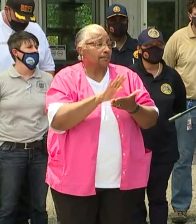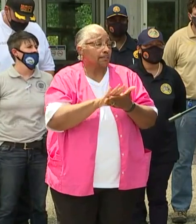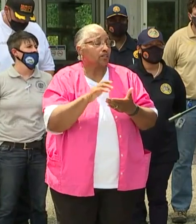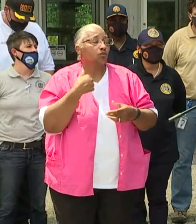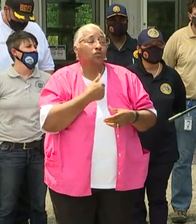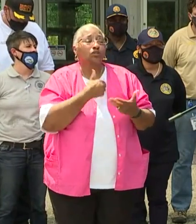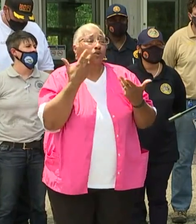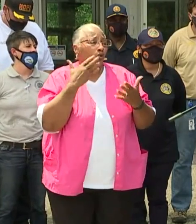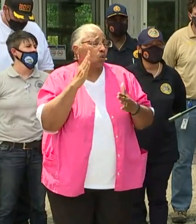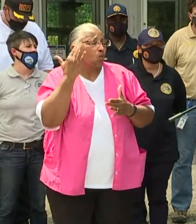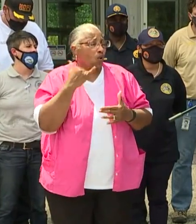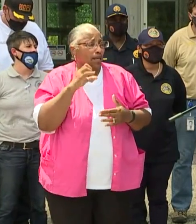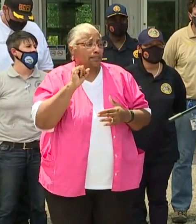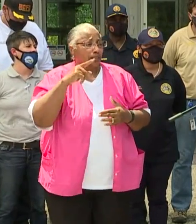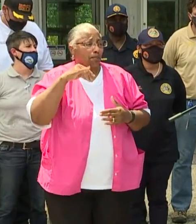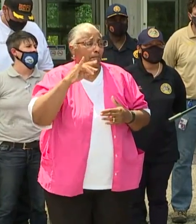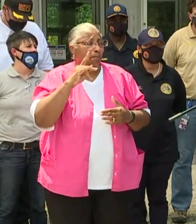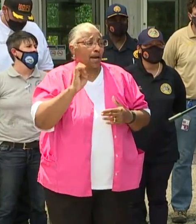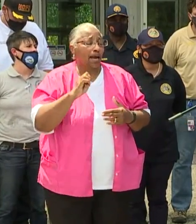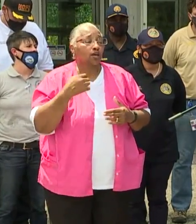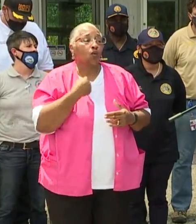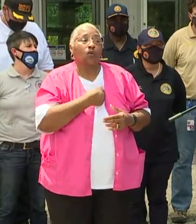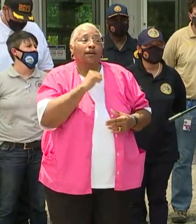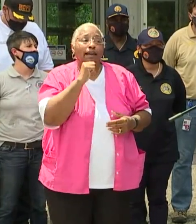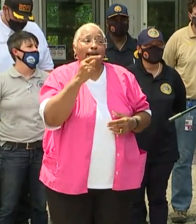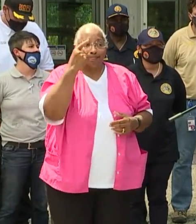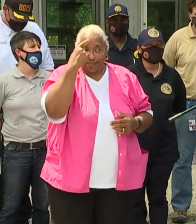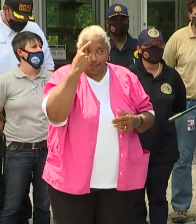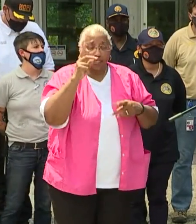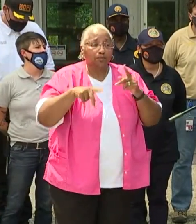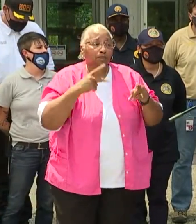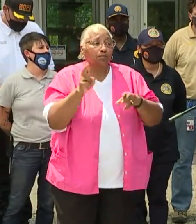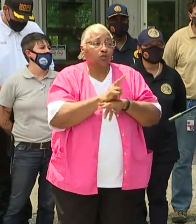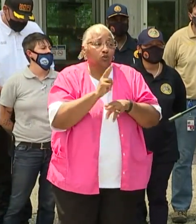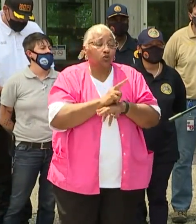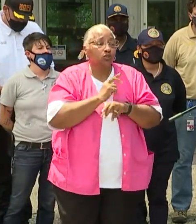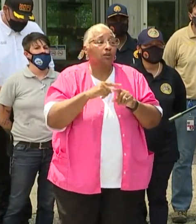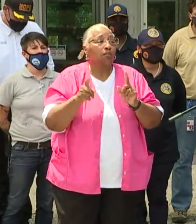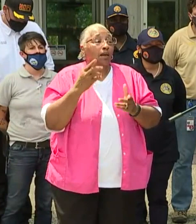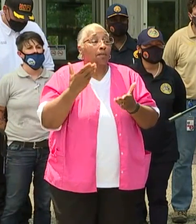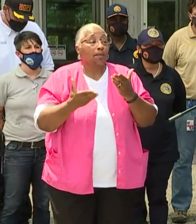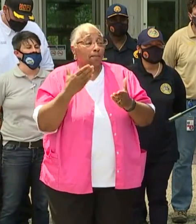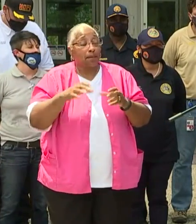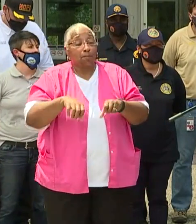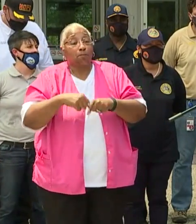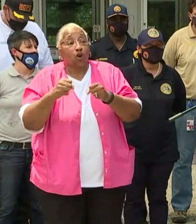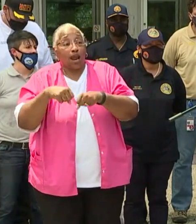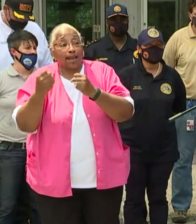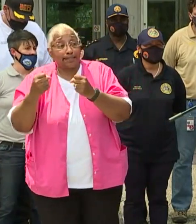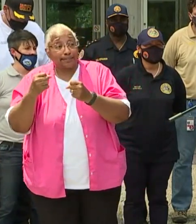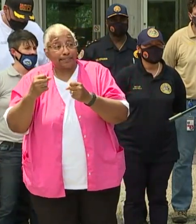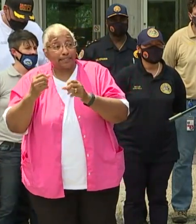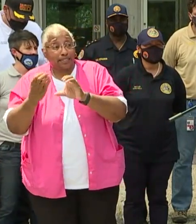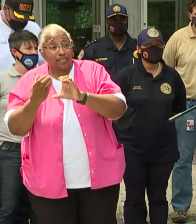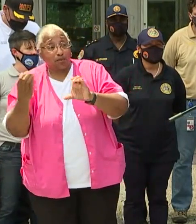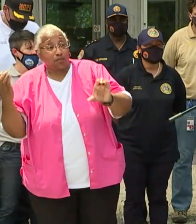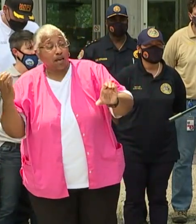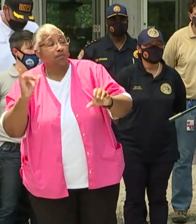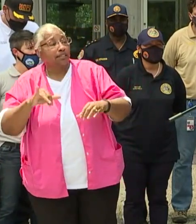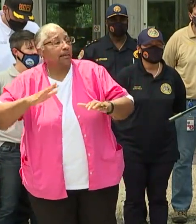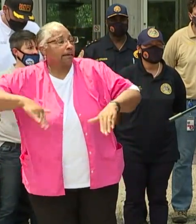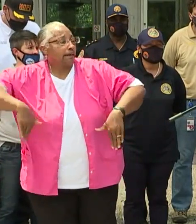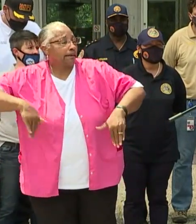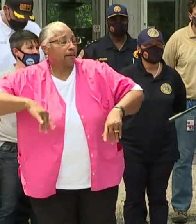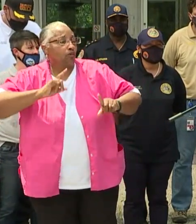is there. We don't suspect its usage. We think it's elsewhere. It could be water main breaks that have not been identified or reported. So